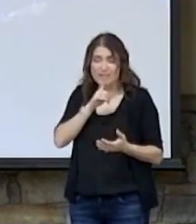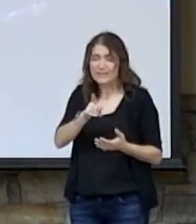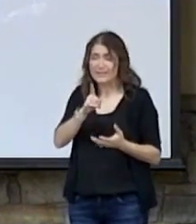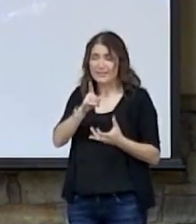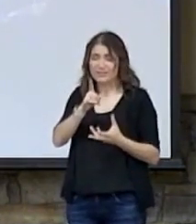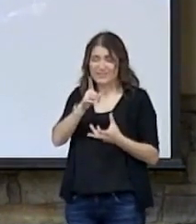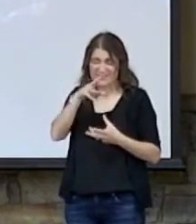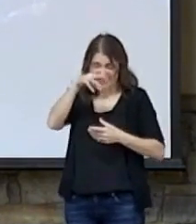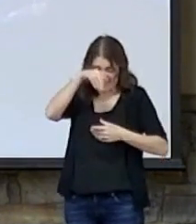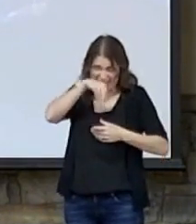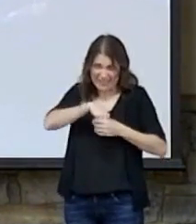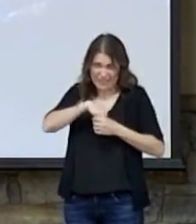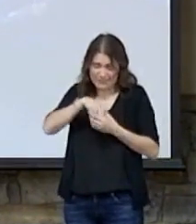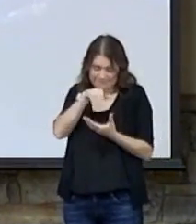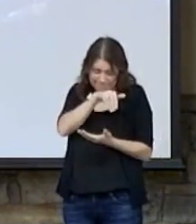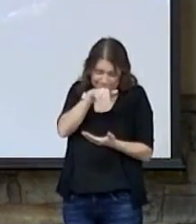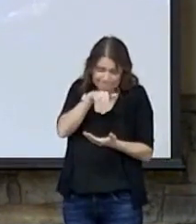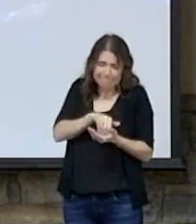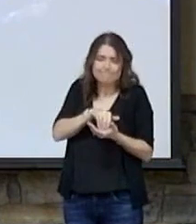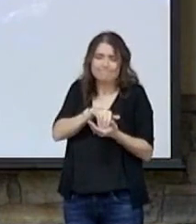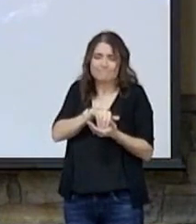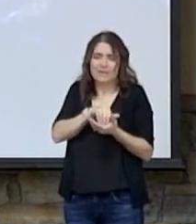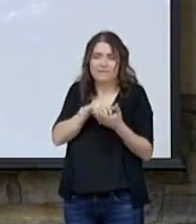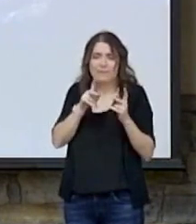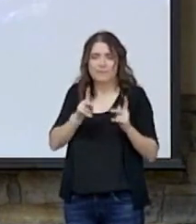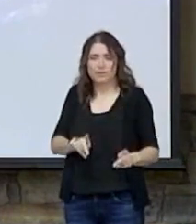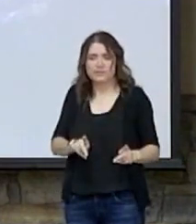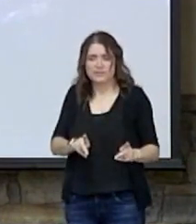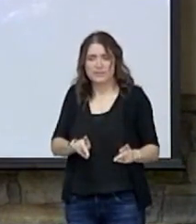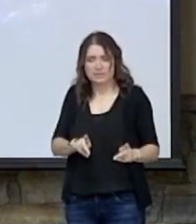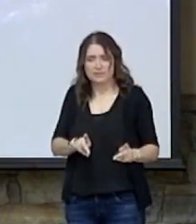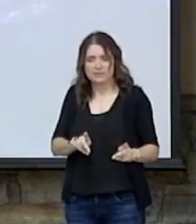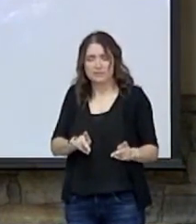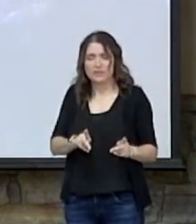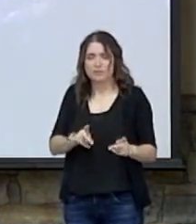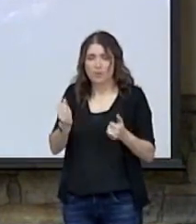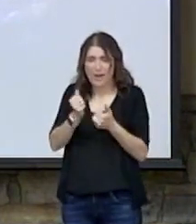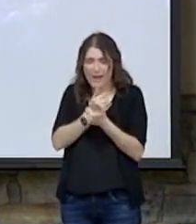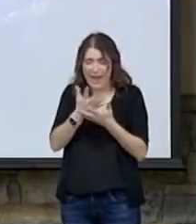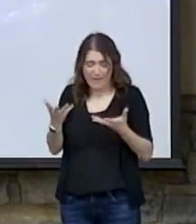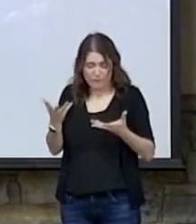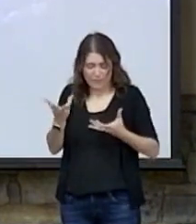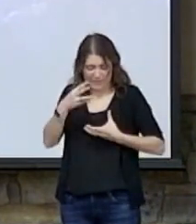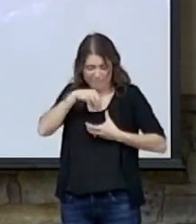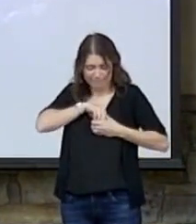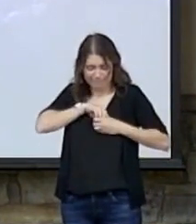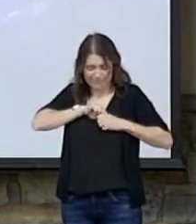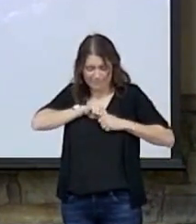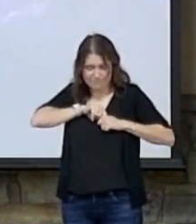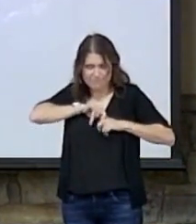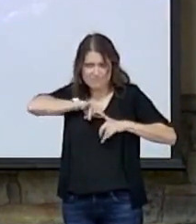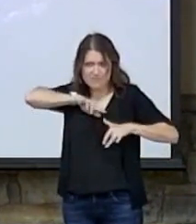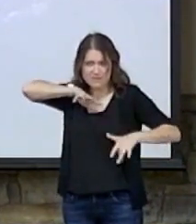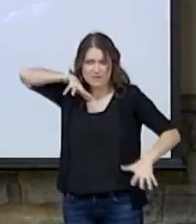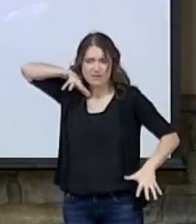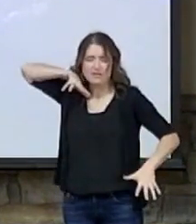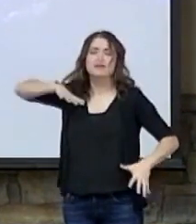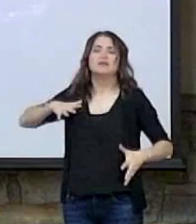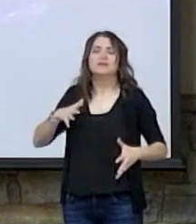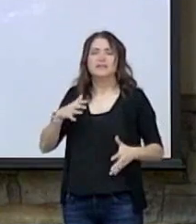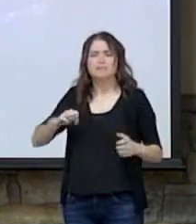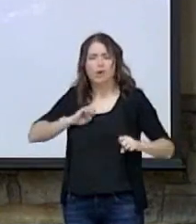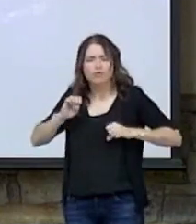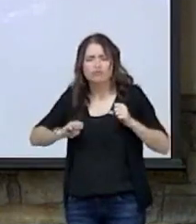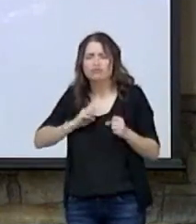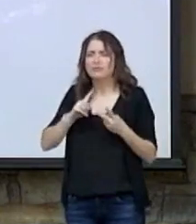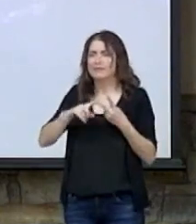being of a person. It's the seat within a person where everything else springs forth. Emotion,